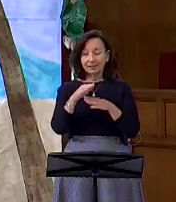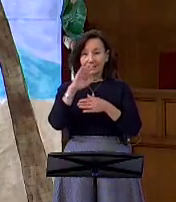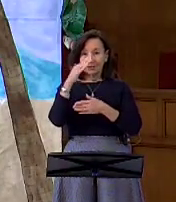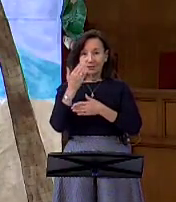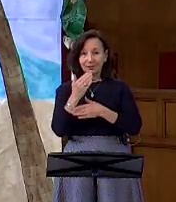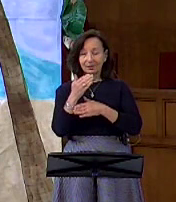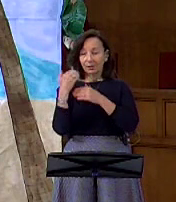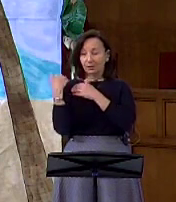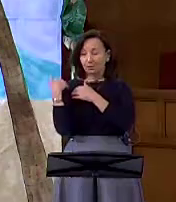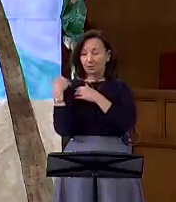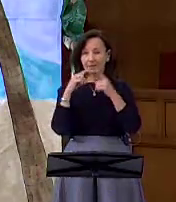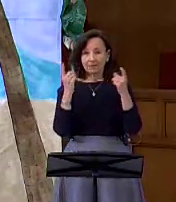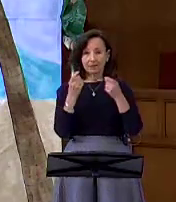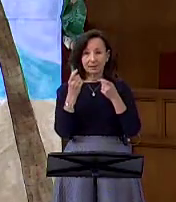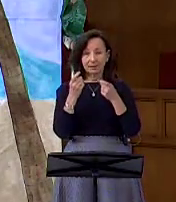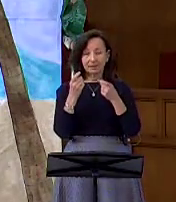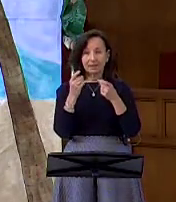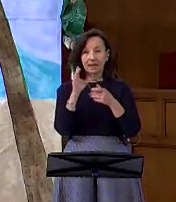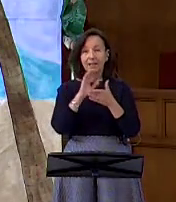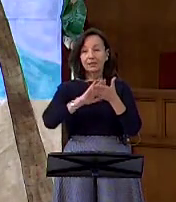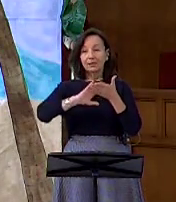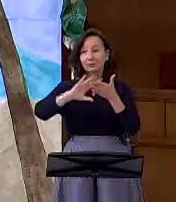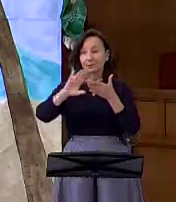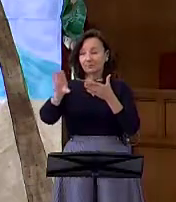the world, to remove